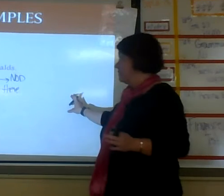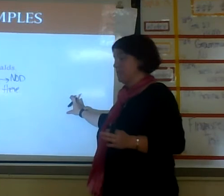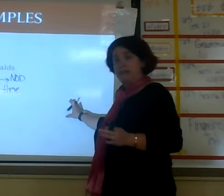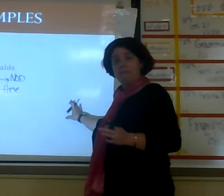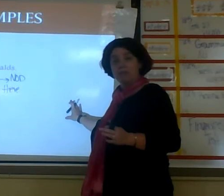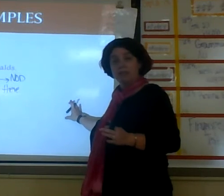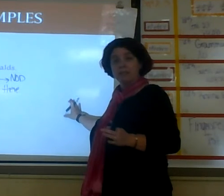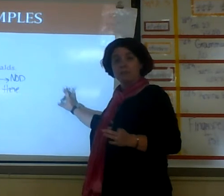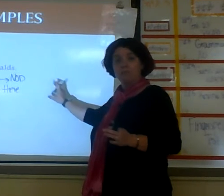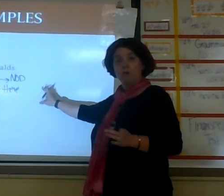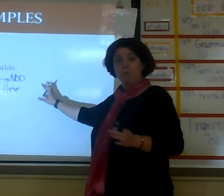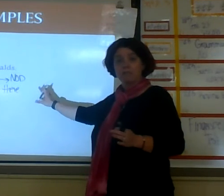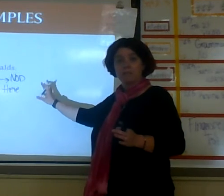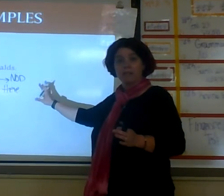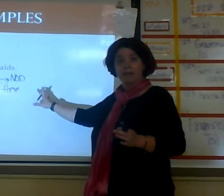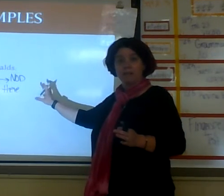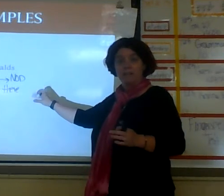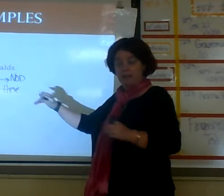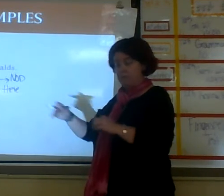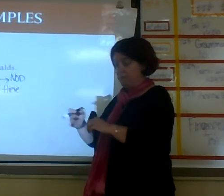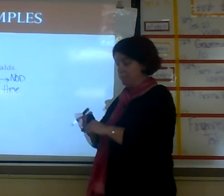a statement like this, you're always going to nod at the end.